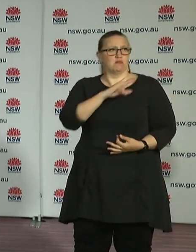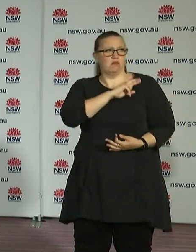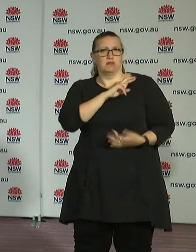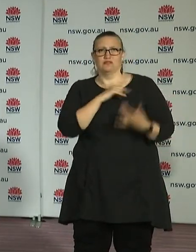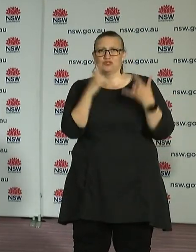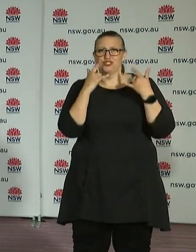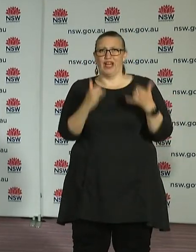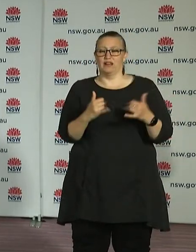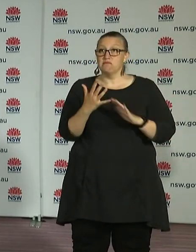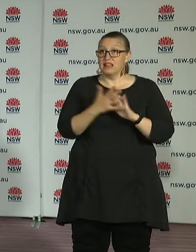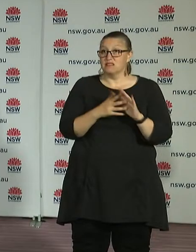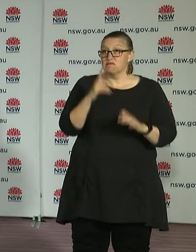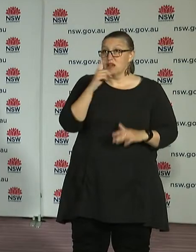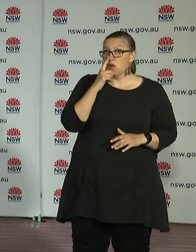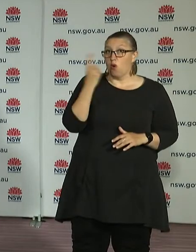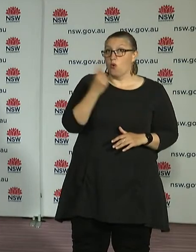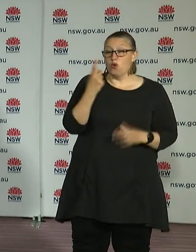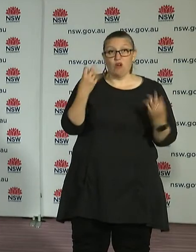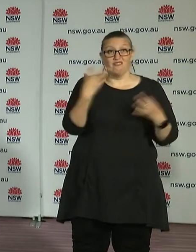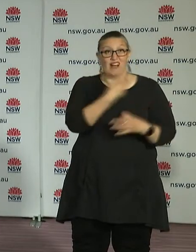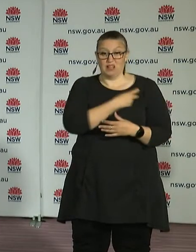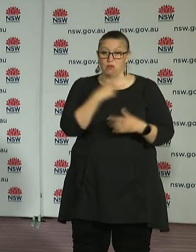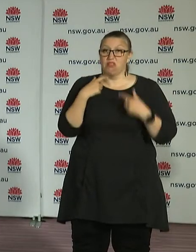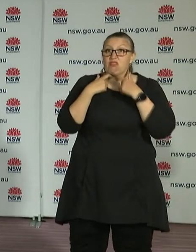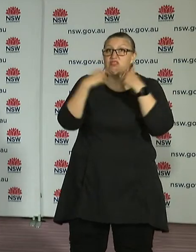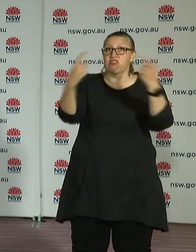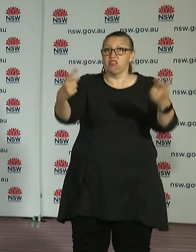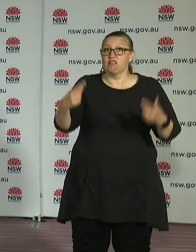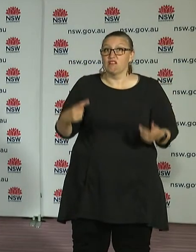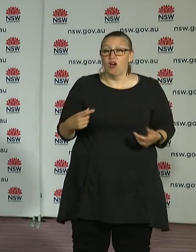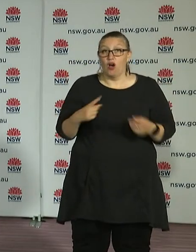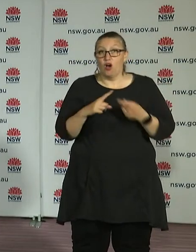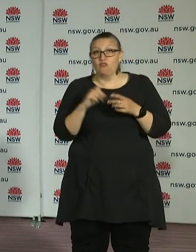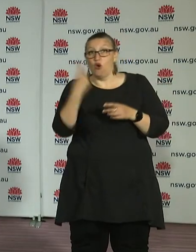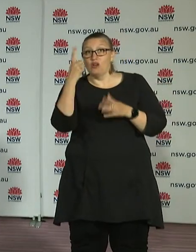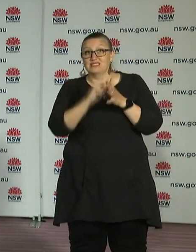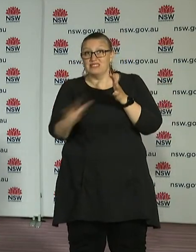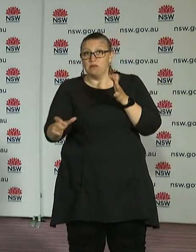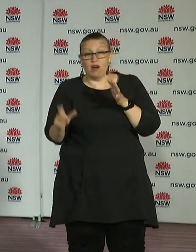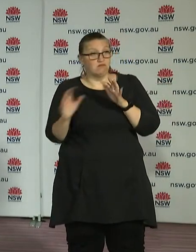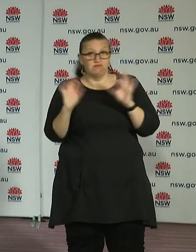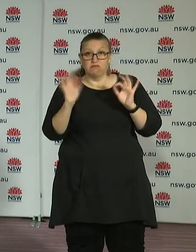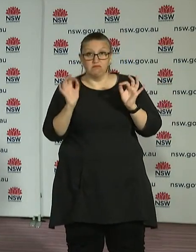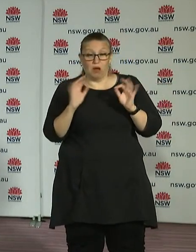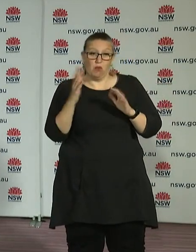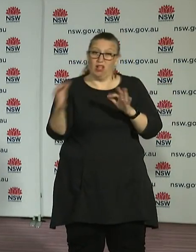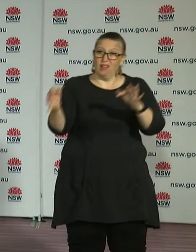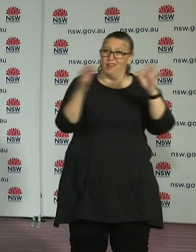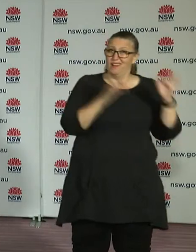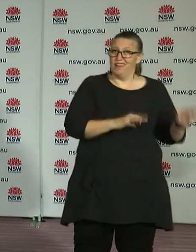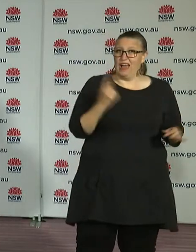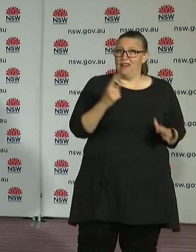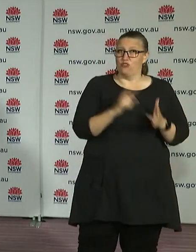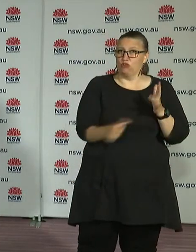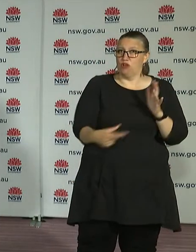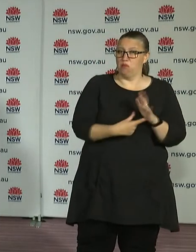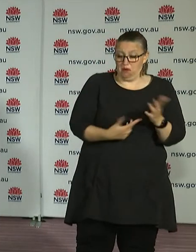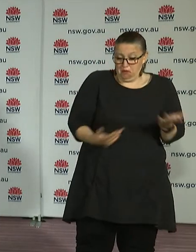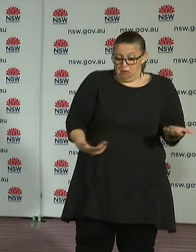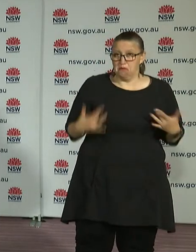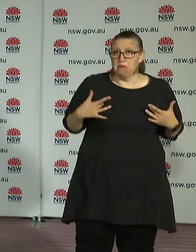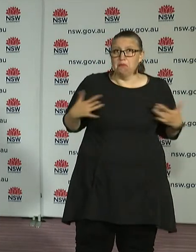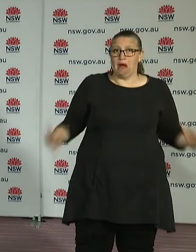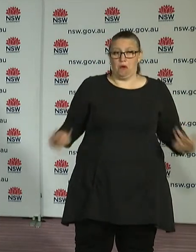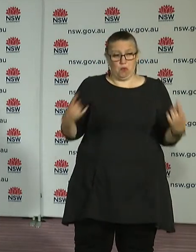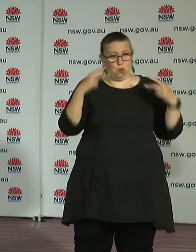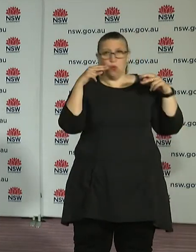Freedom Day for the unvaccinated isn't December 1 but October 11 like the rest of us? No one's watching them. Not at all. Please be assured that,